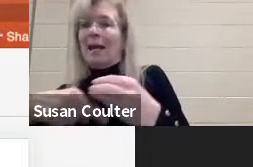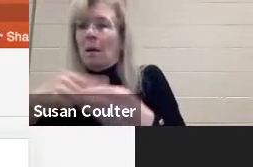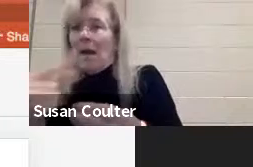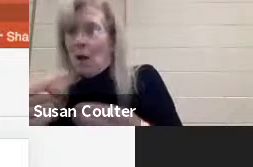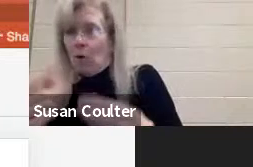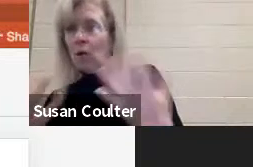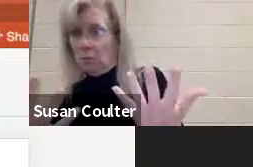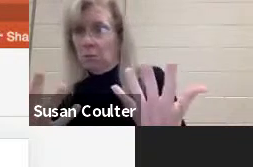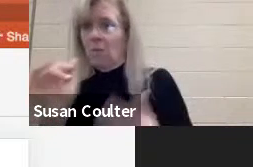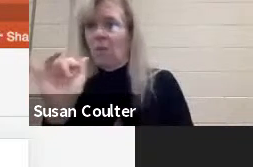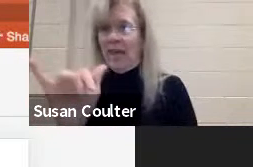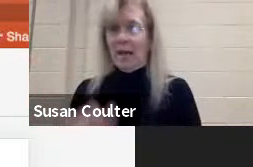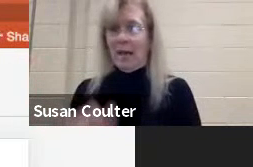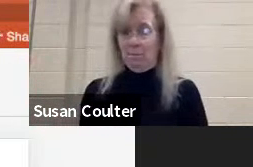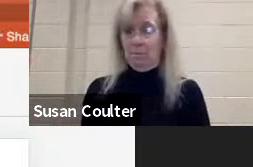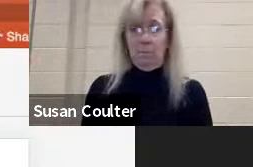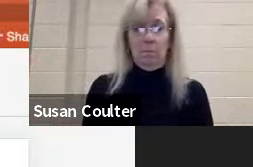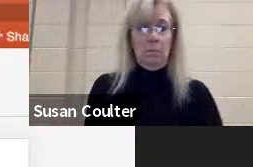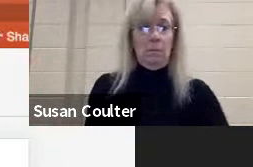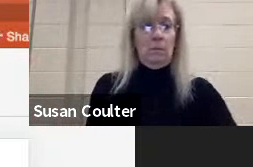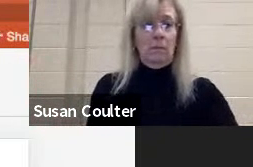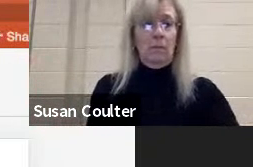I like about it. There.